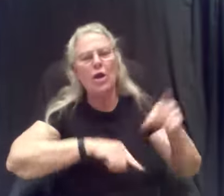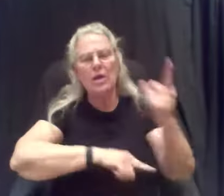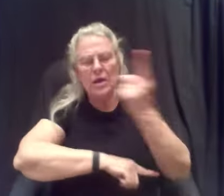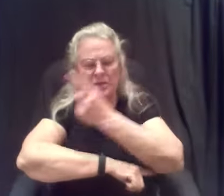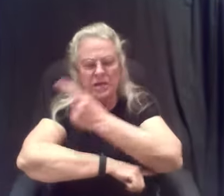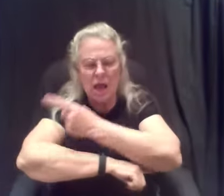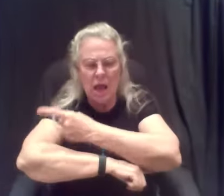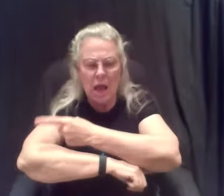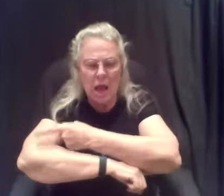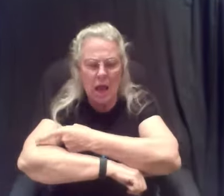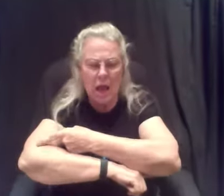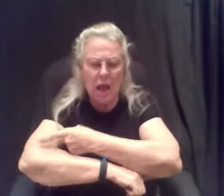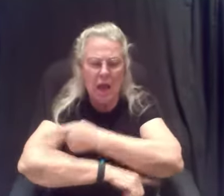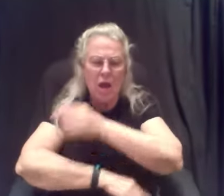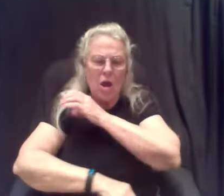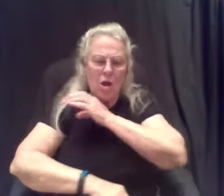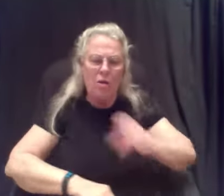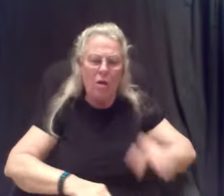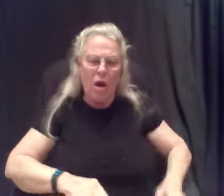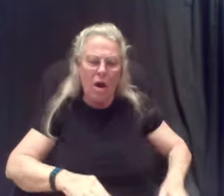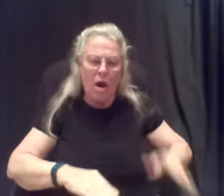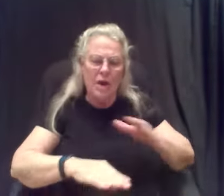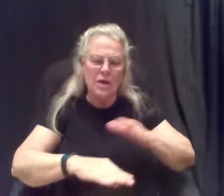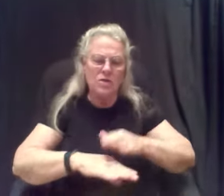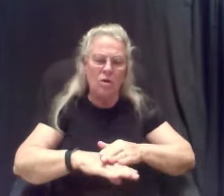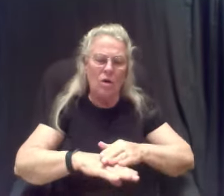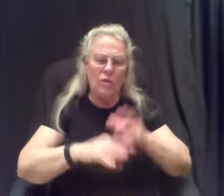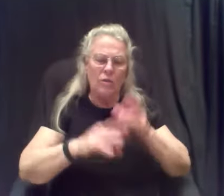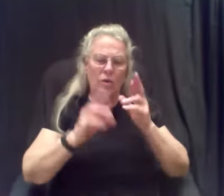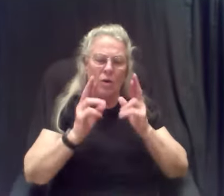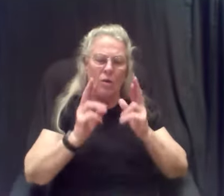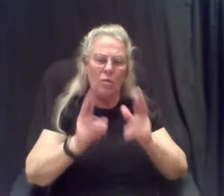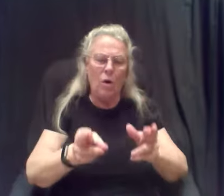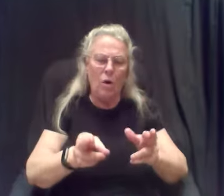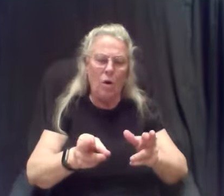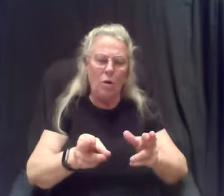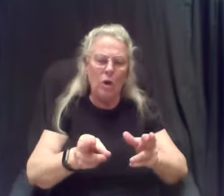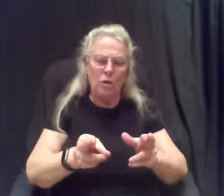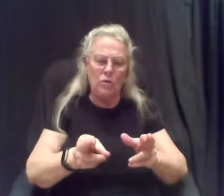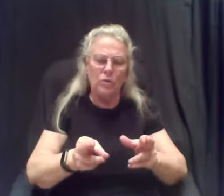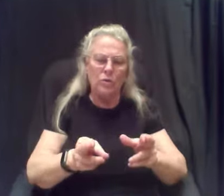day, Christ on the road to